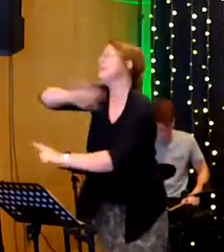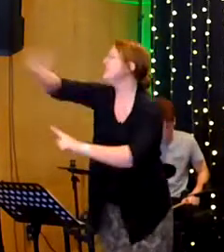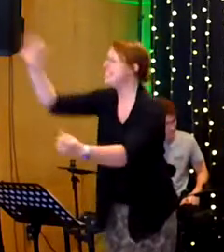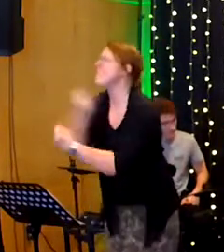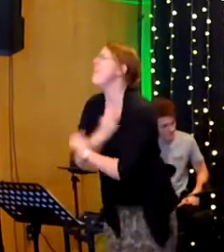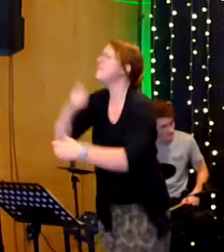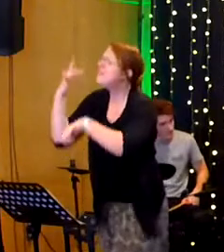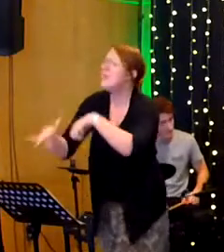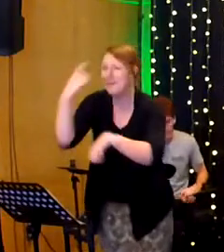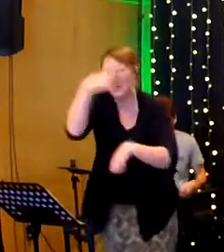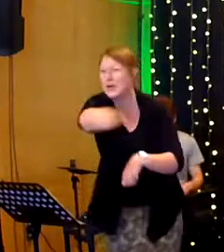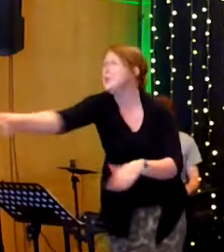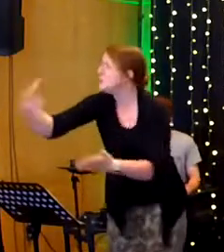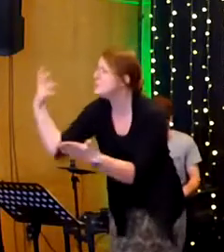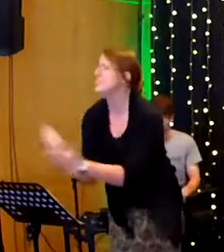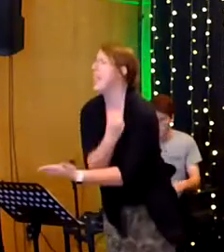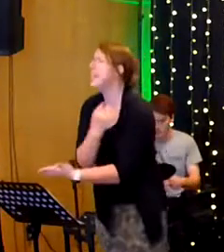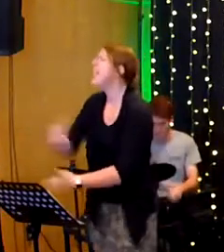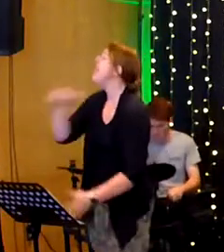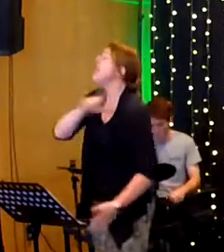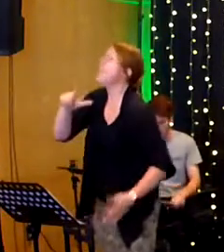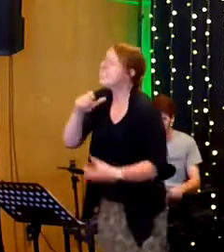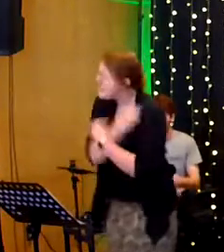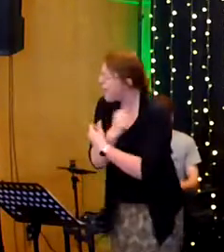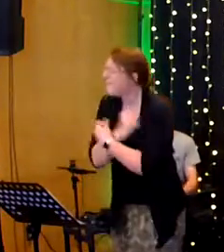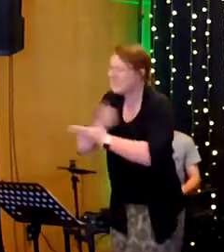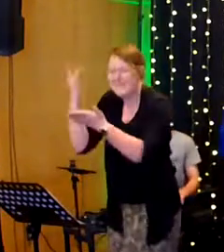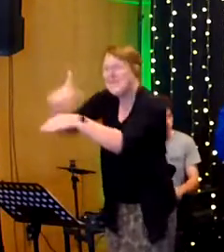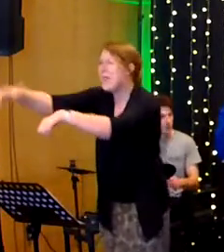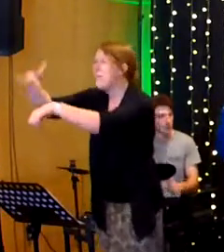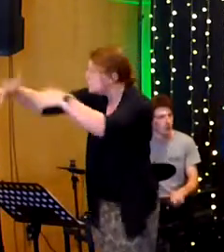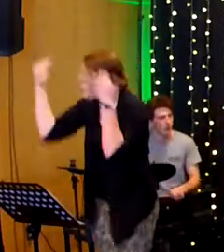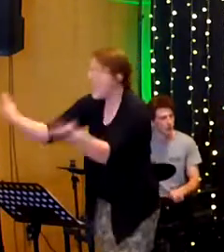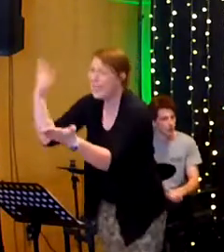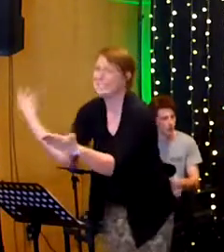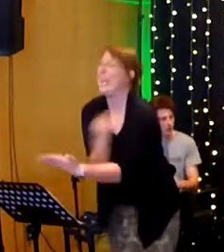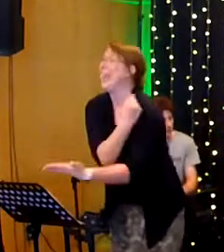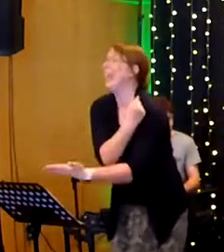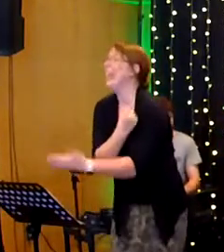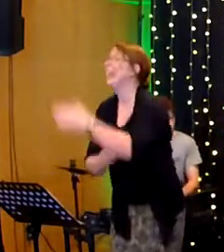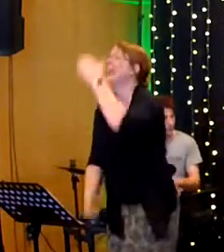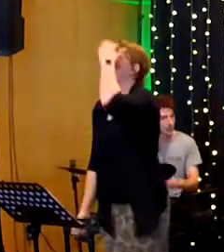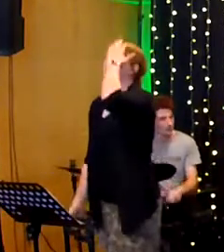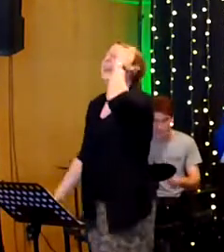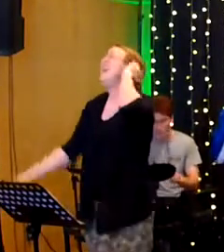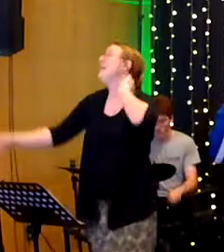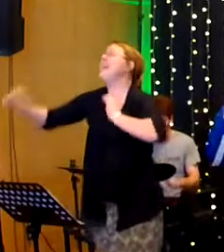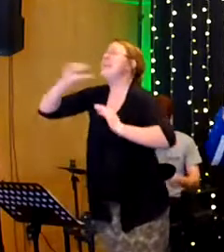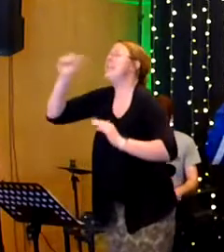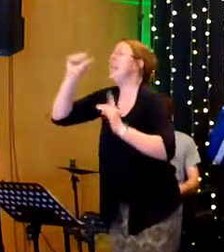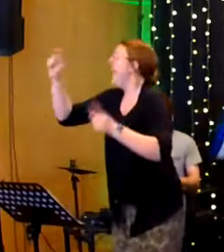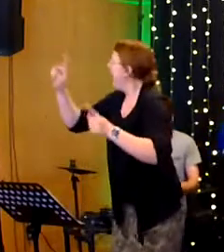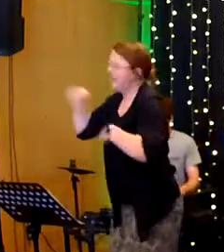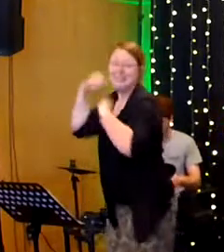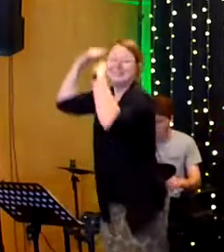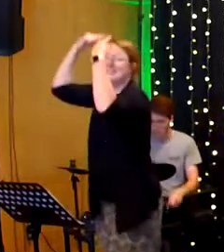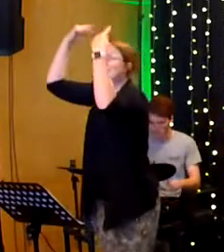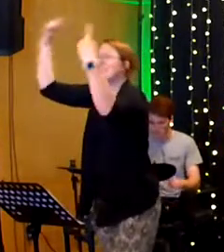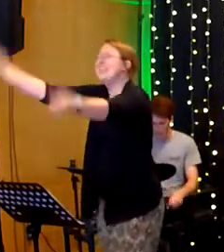for the taking. And his love is for the taking, so take it. And not for